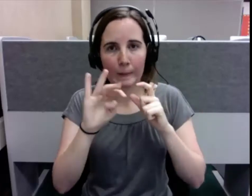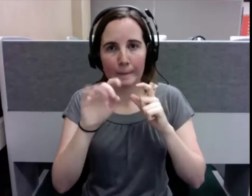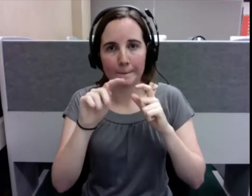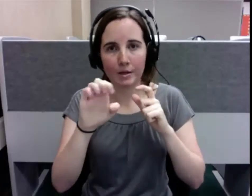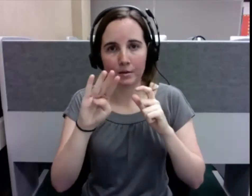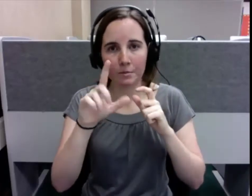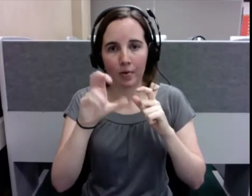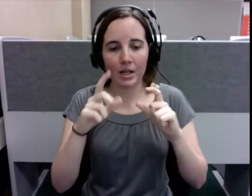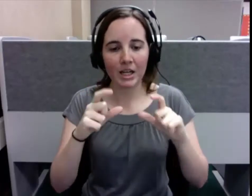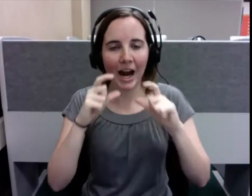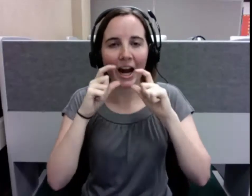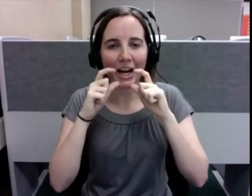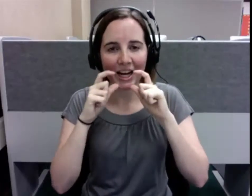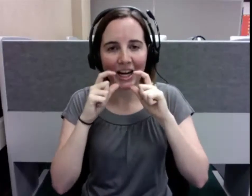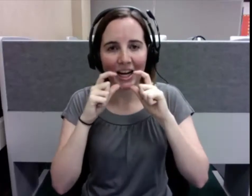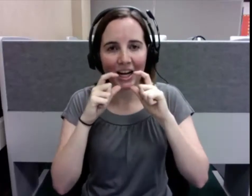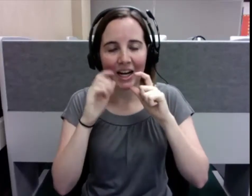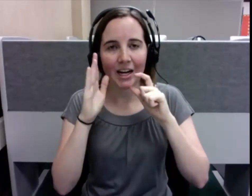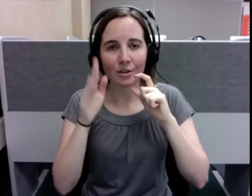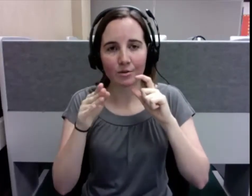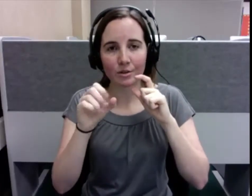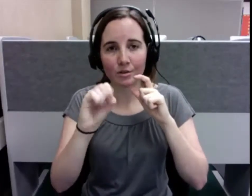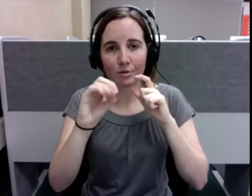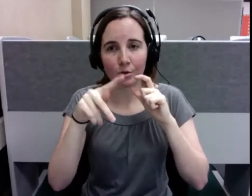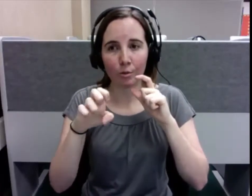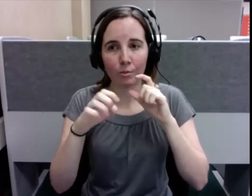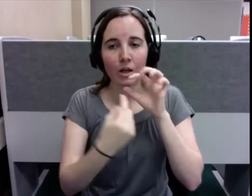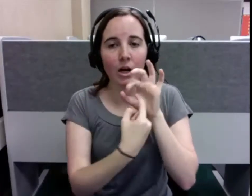teeth. He'll insert the scope through this